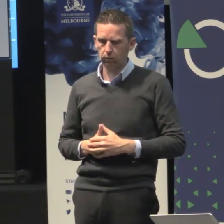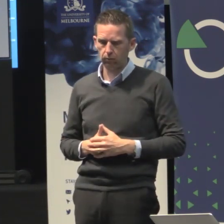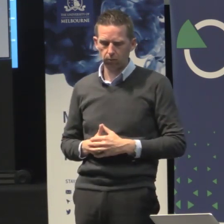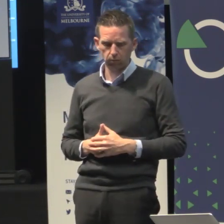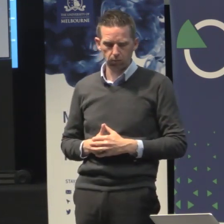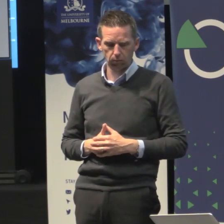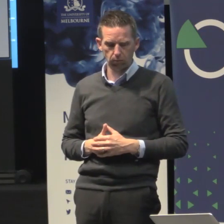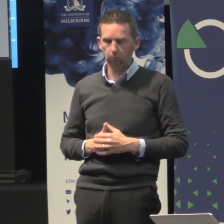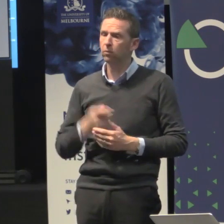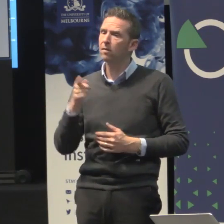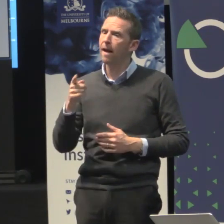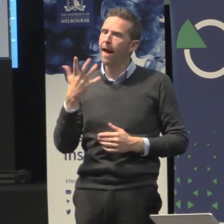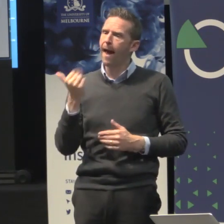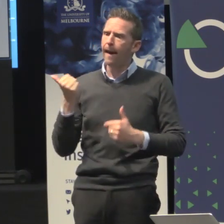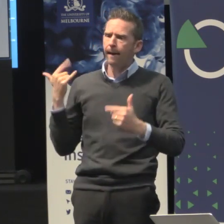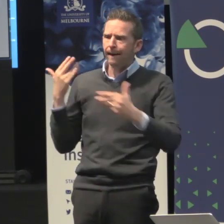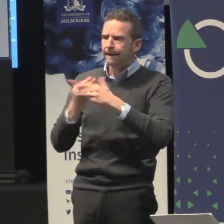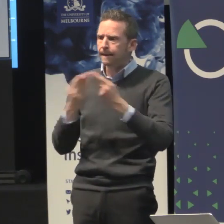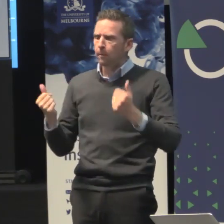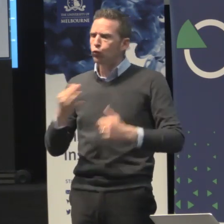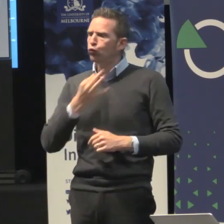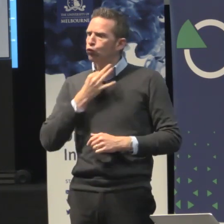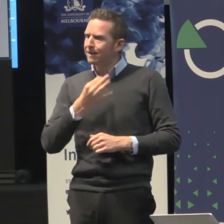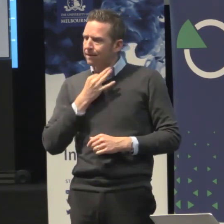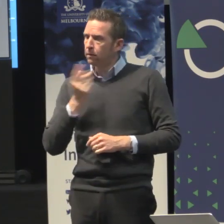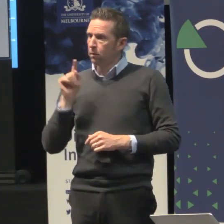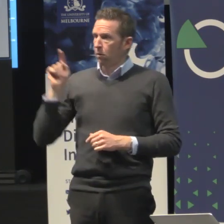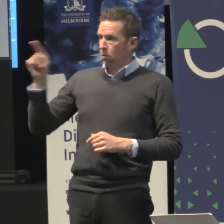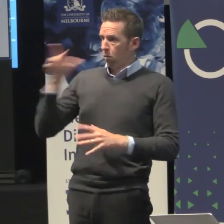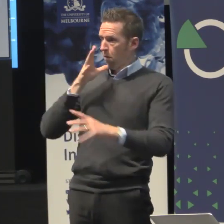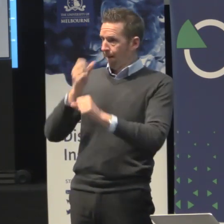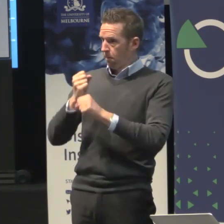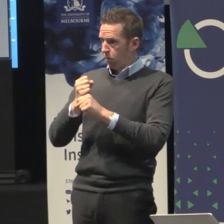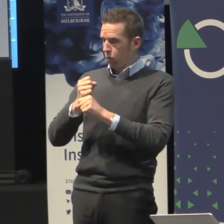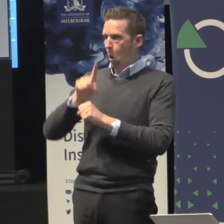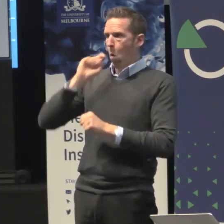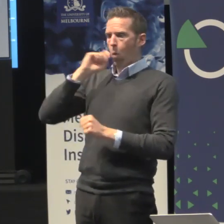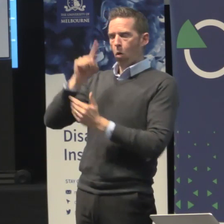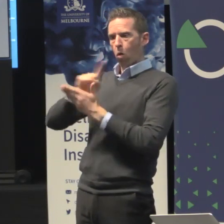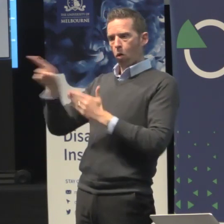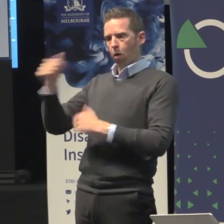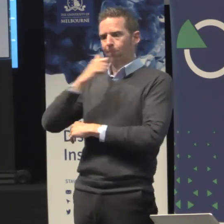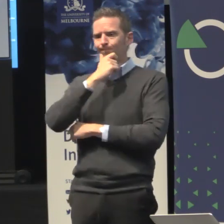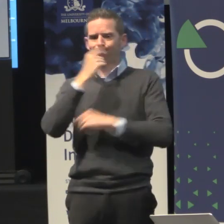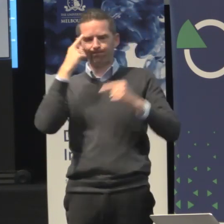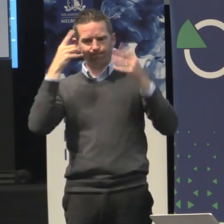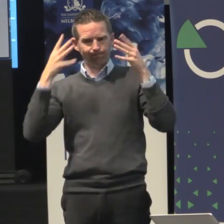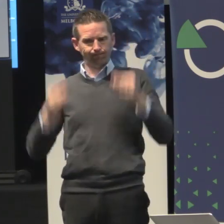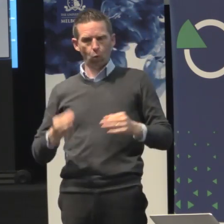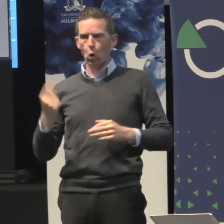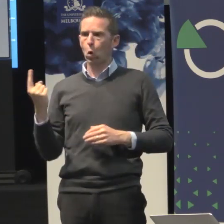There was a risk at some point that the government would end up deciding who